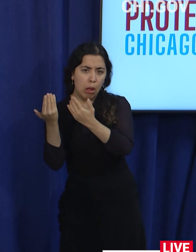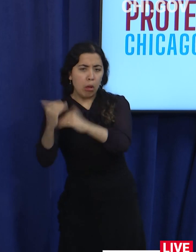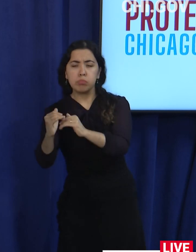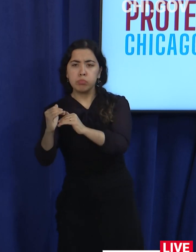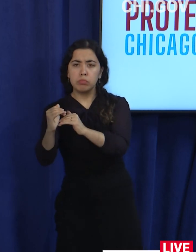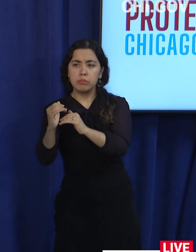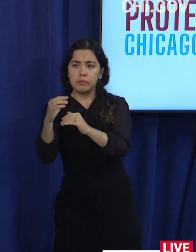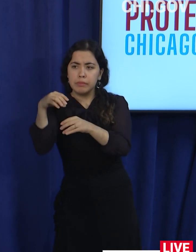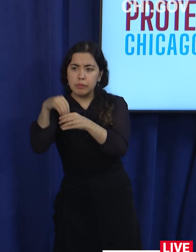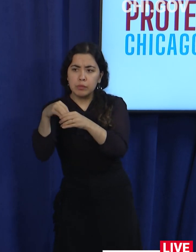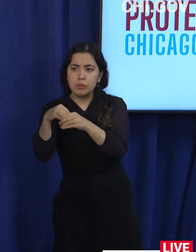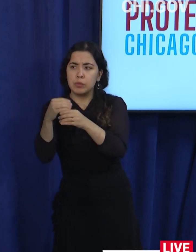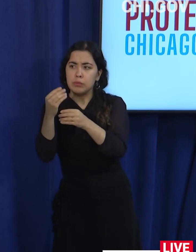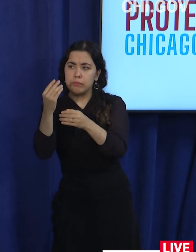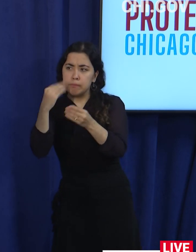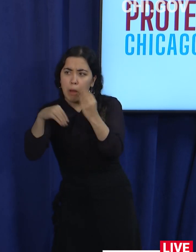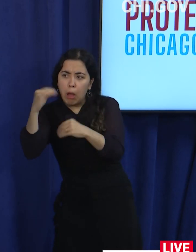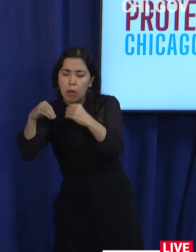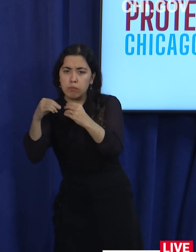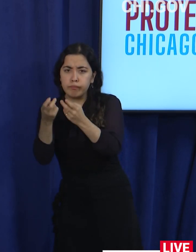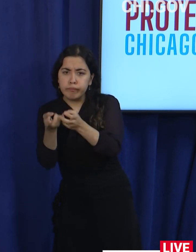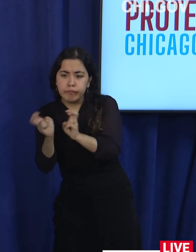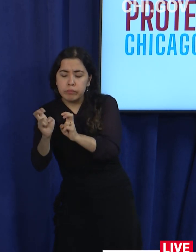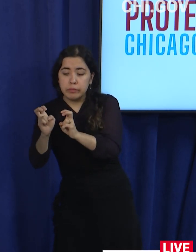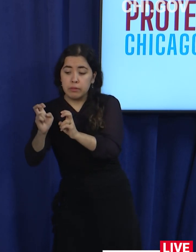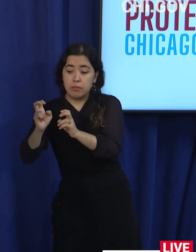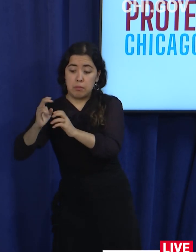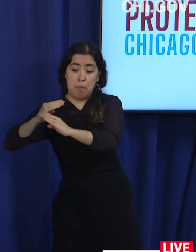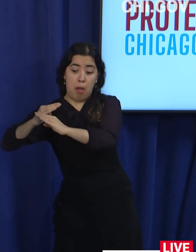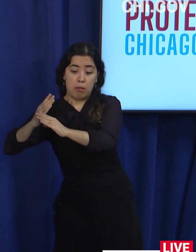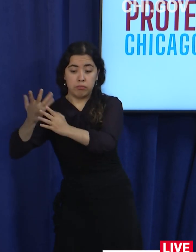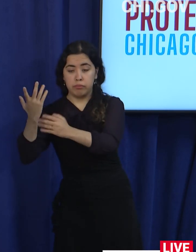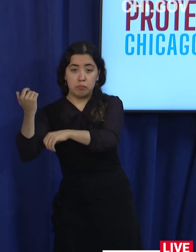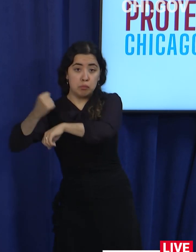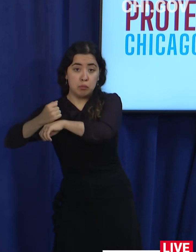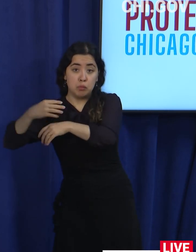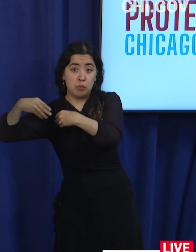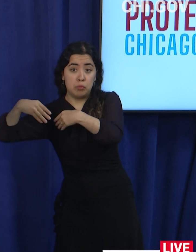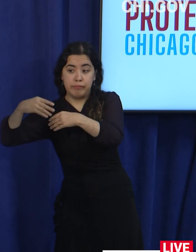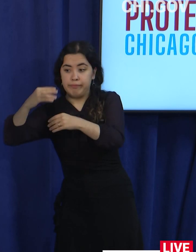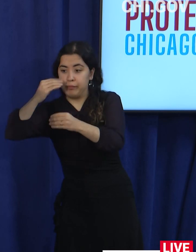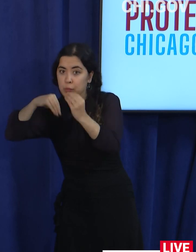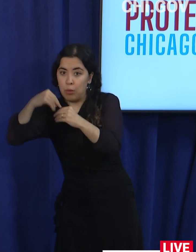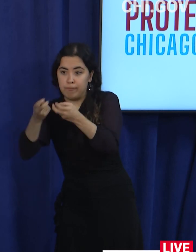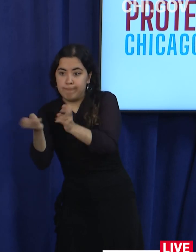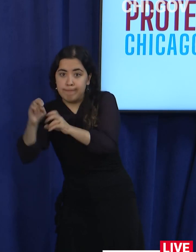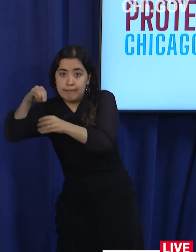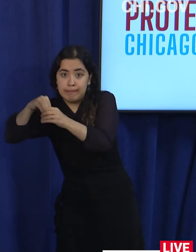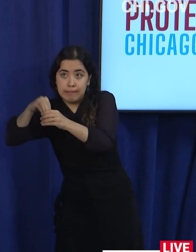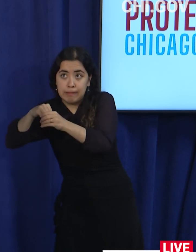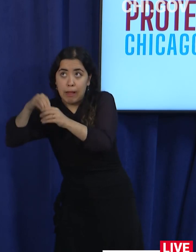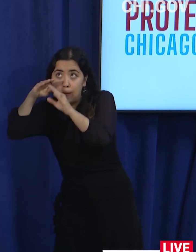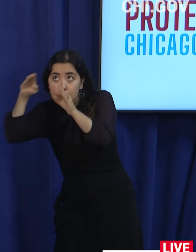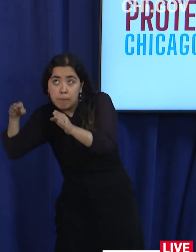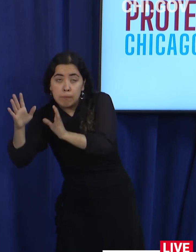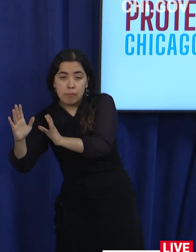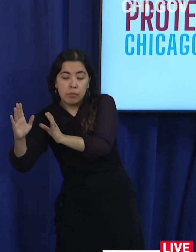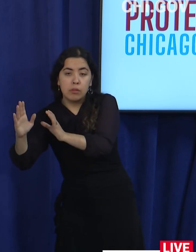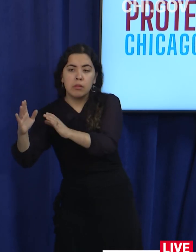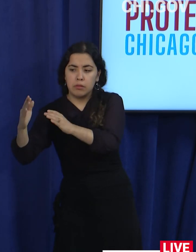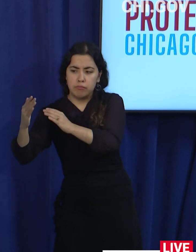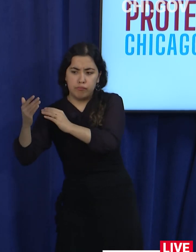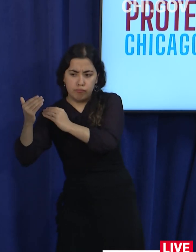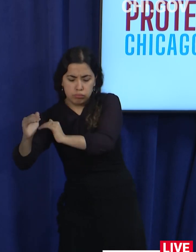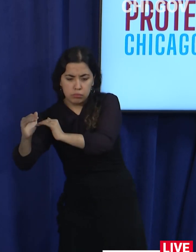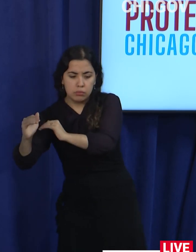limiting indoor dining and drinking sooner? No. So we really, as you know, each 14 days here in Chicago, we look